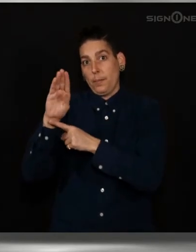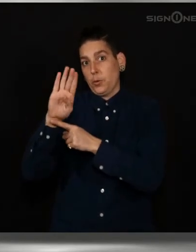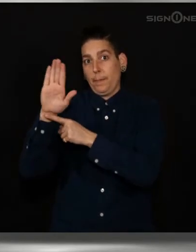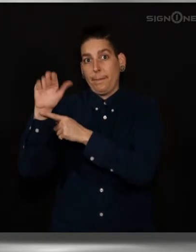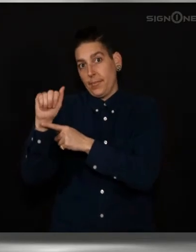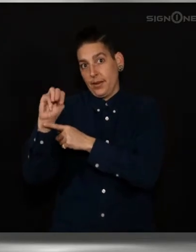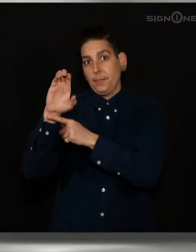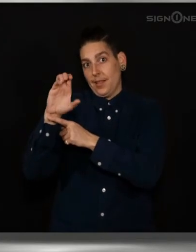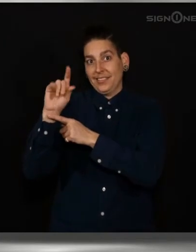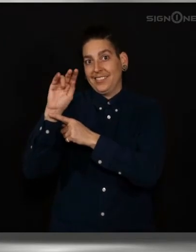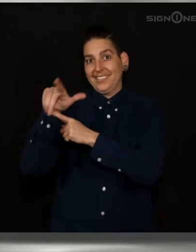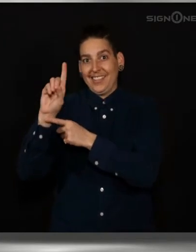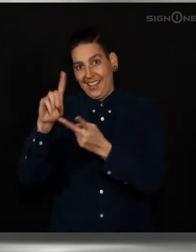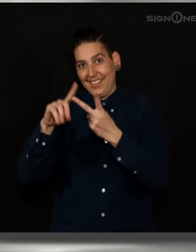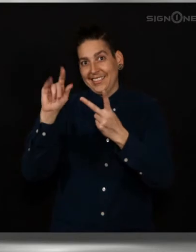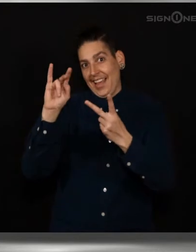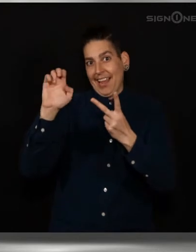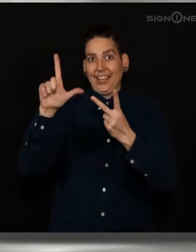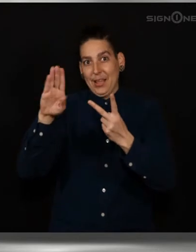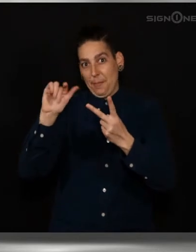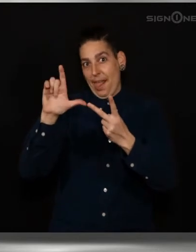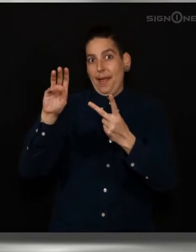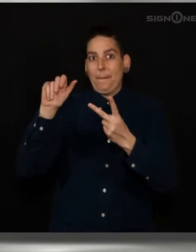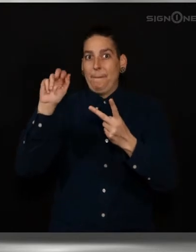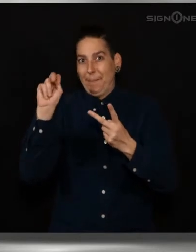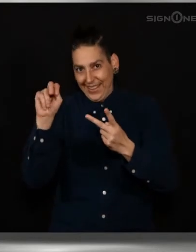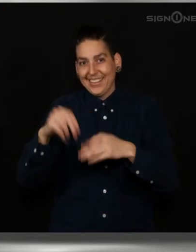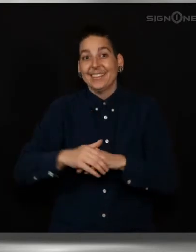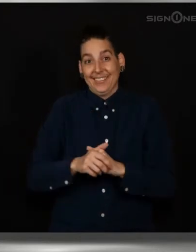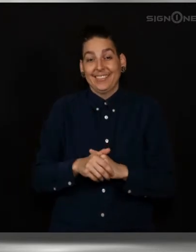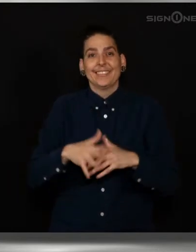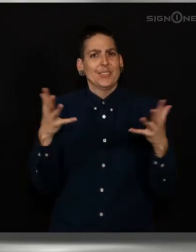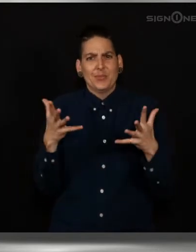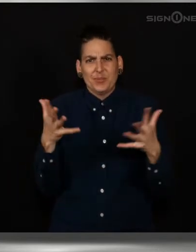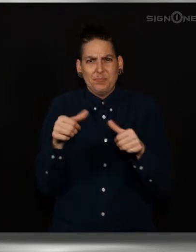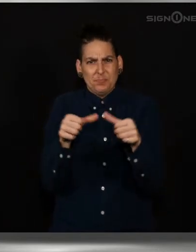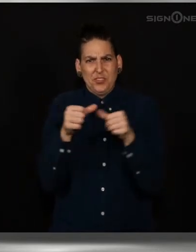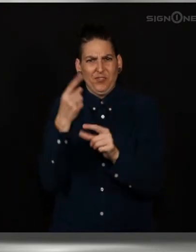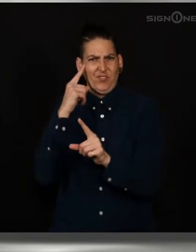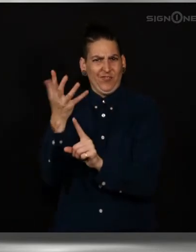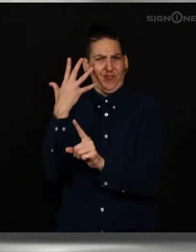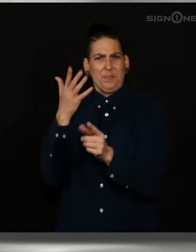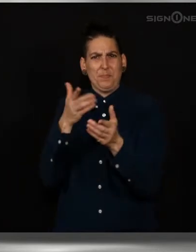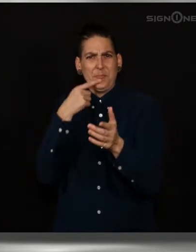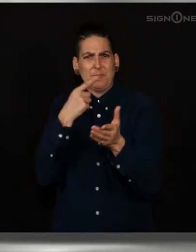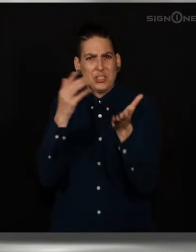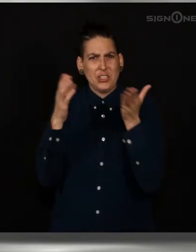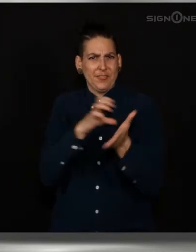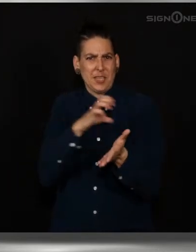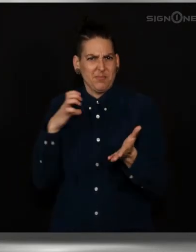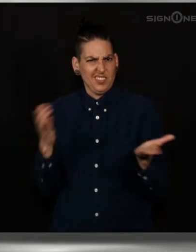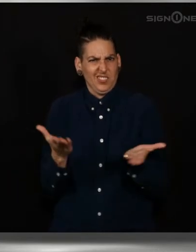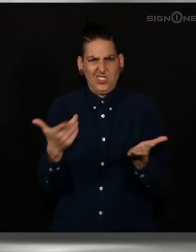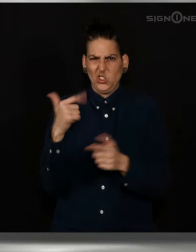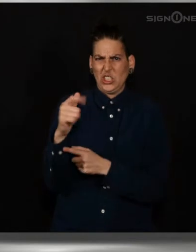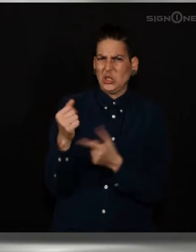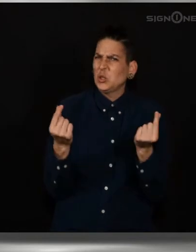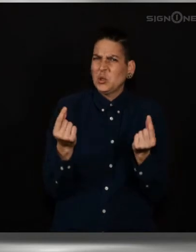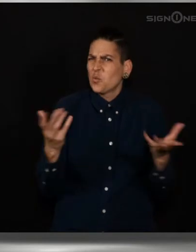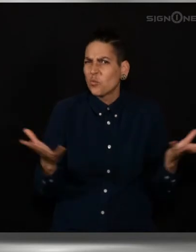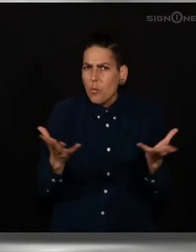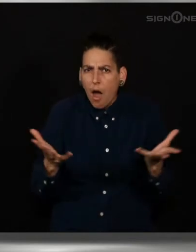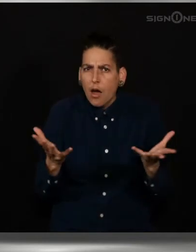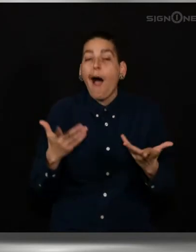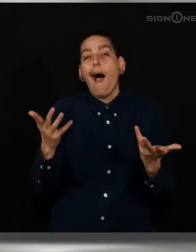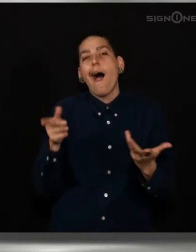Blackman. This position is one of 5 public service commissioners in Georgia who make decisions about fair and reasonable rates for